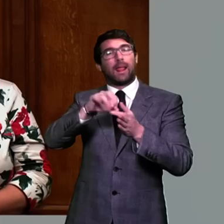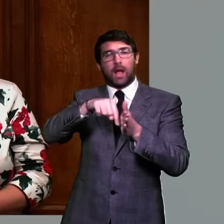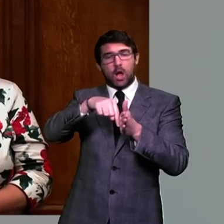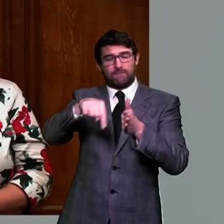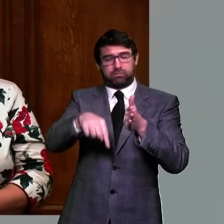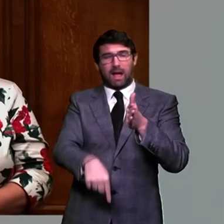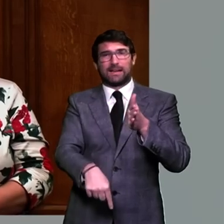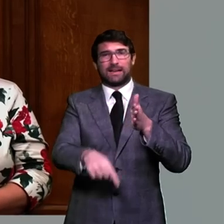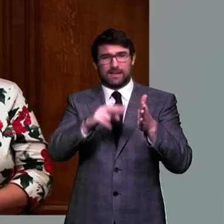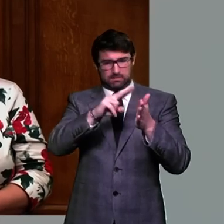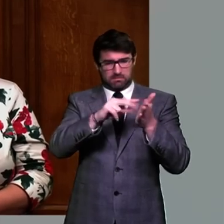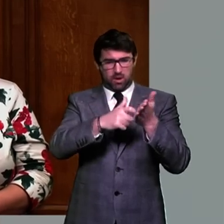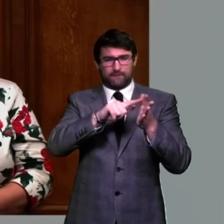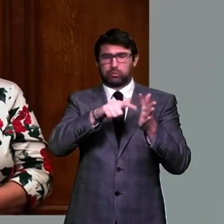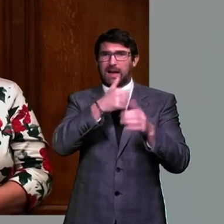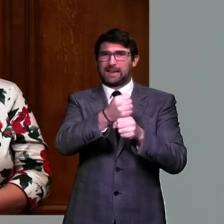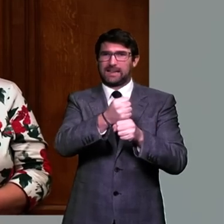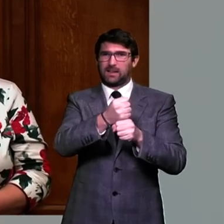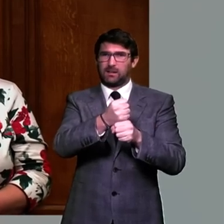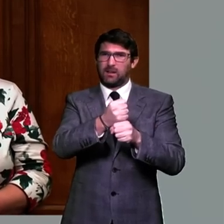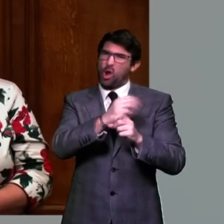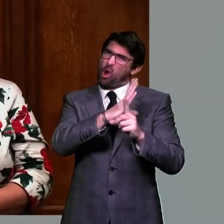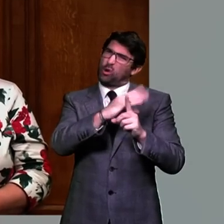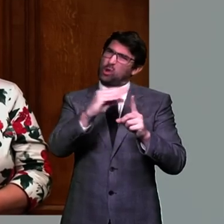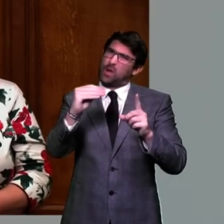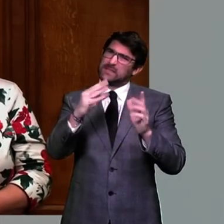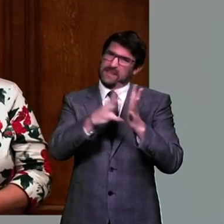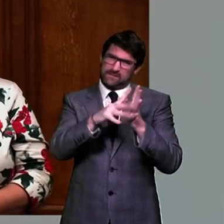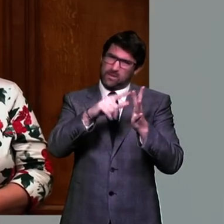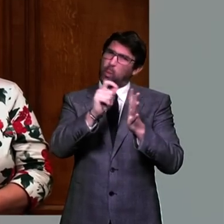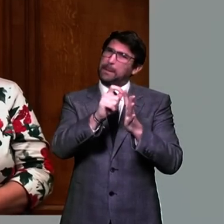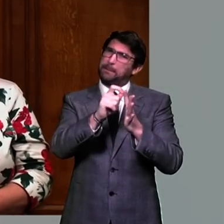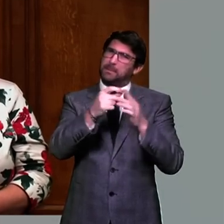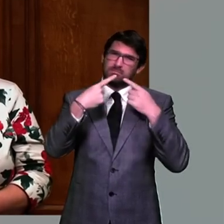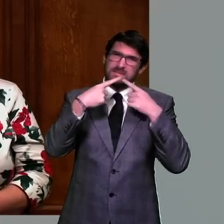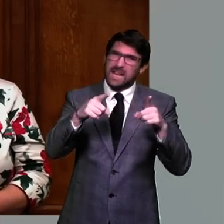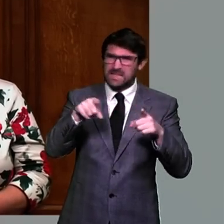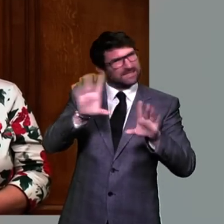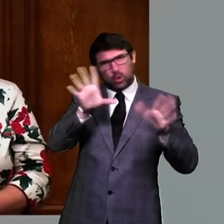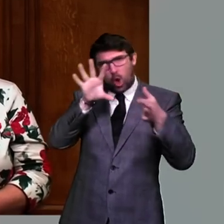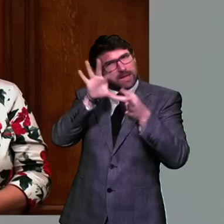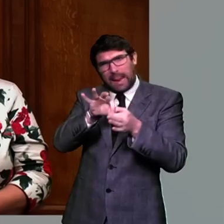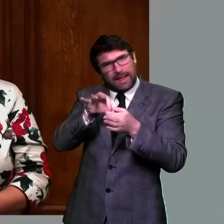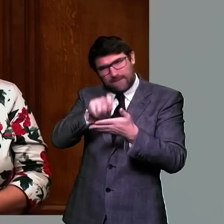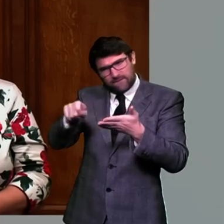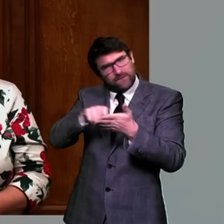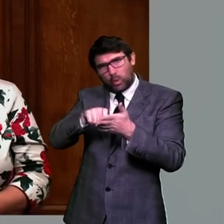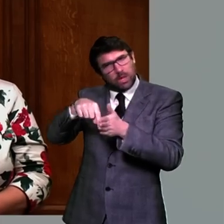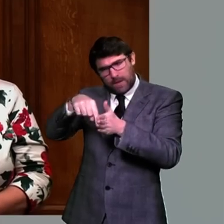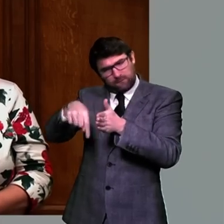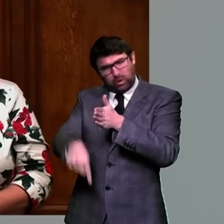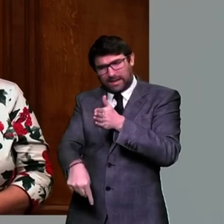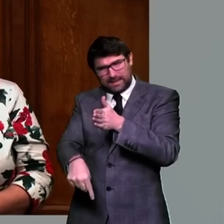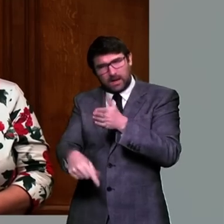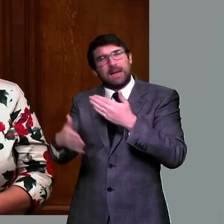Minister. Can she give us any reason why her own backbenchers or anyone in this country can have confidence in